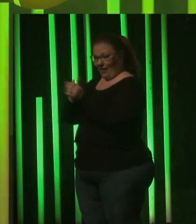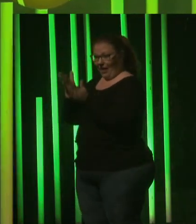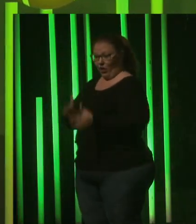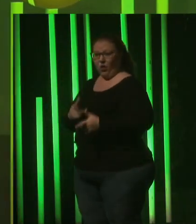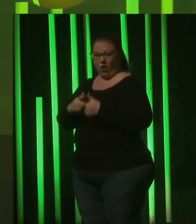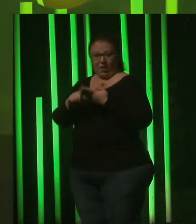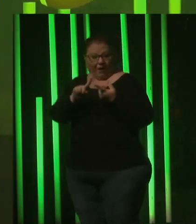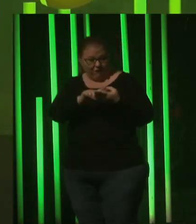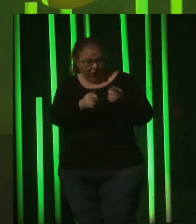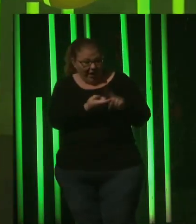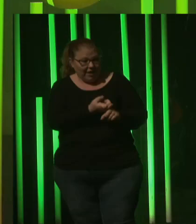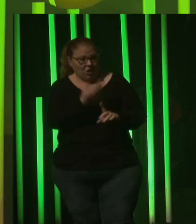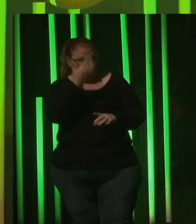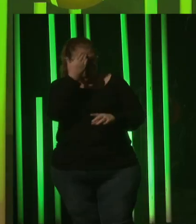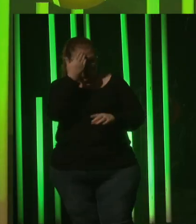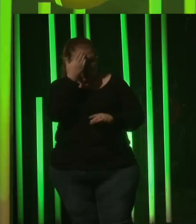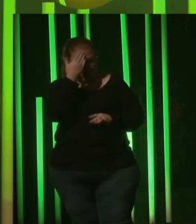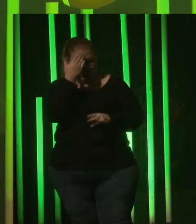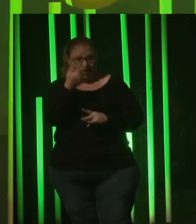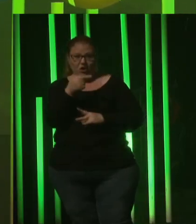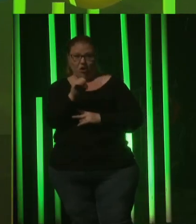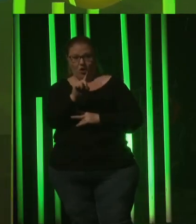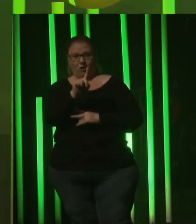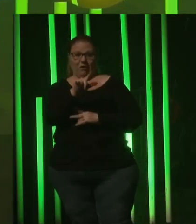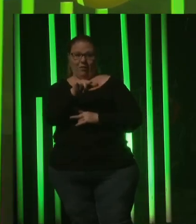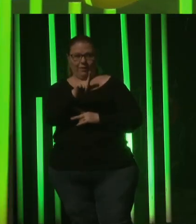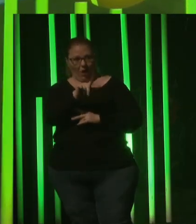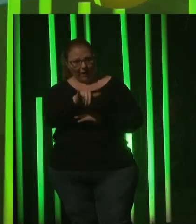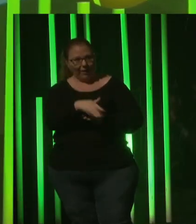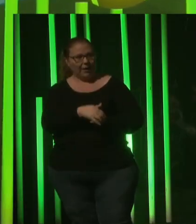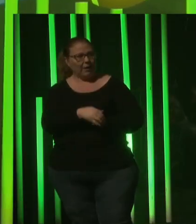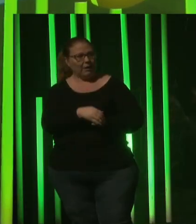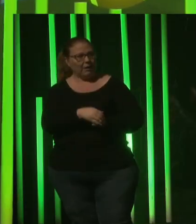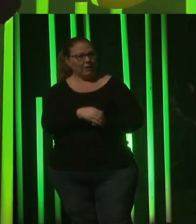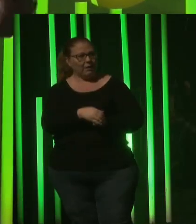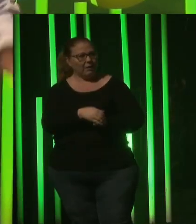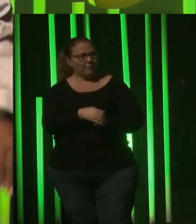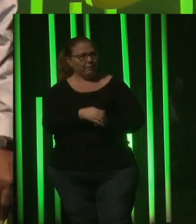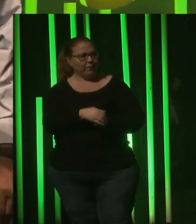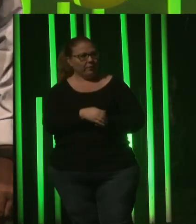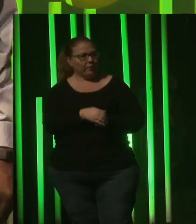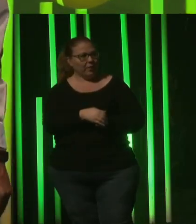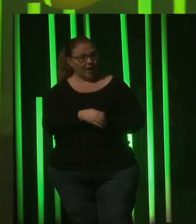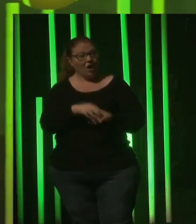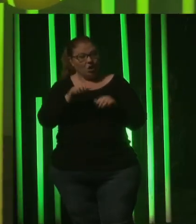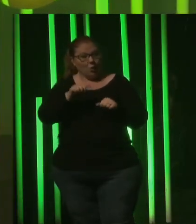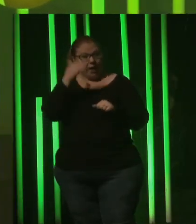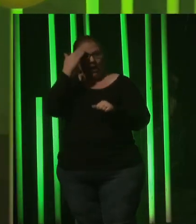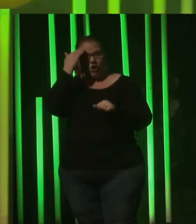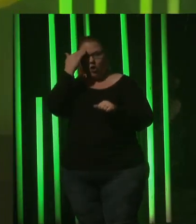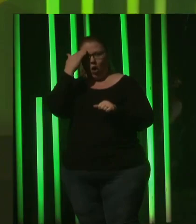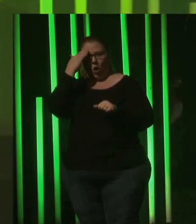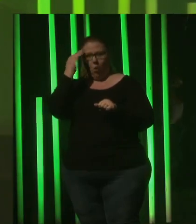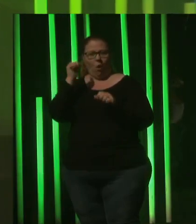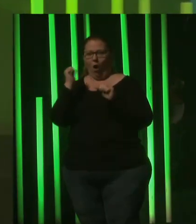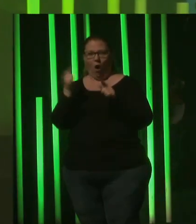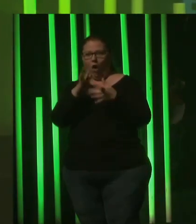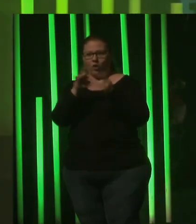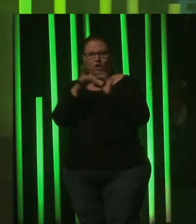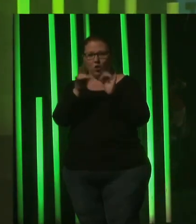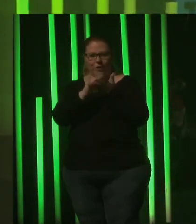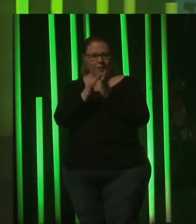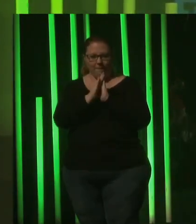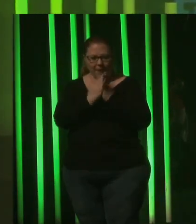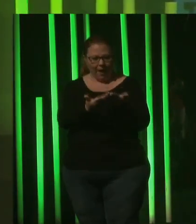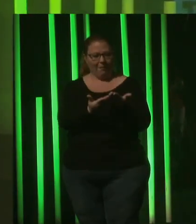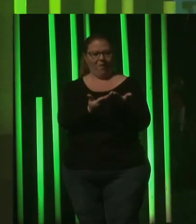or a friend that you know that's godly. But you cannot go in and know all the stories and not have relationship. It just doesn't work. And